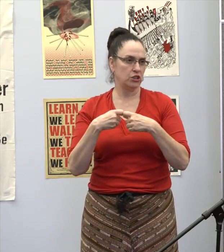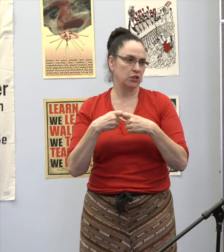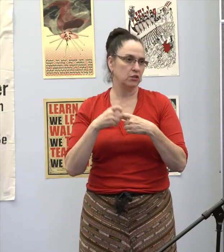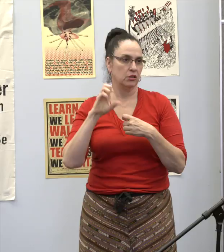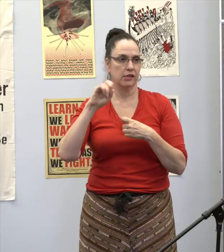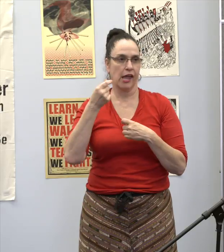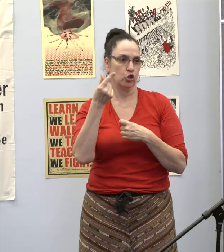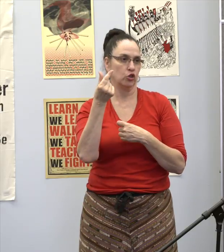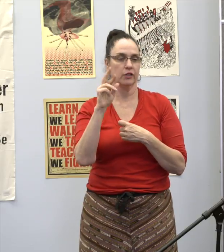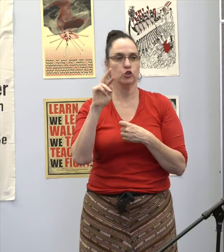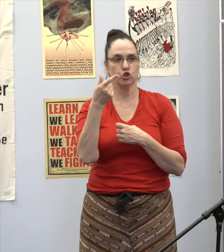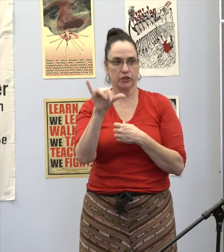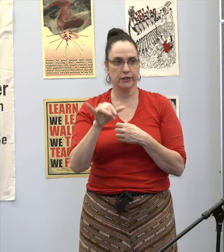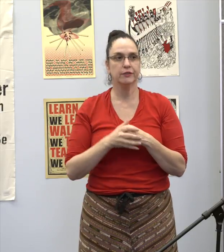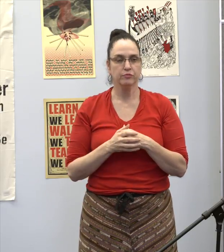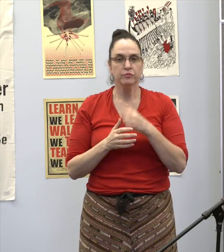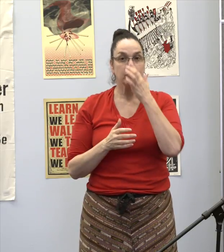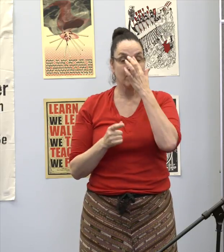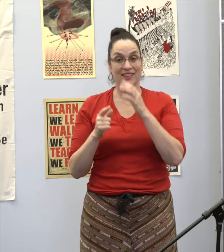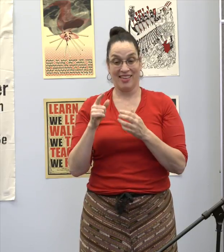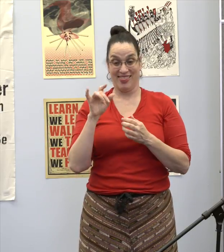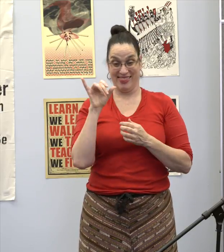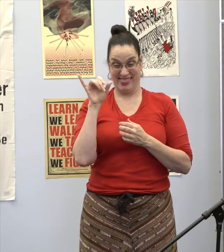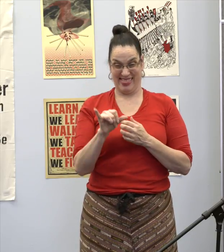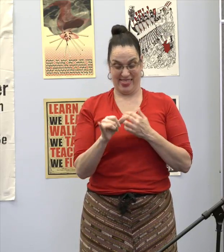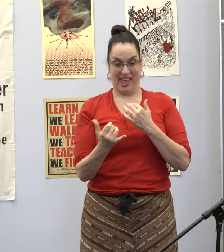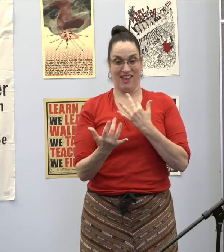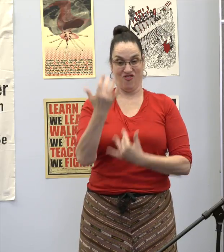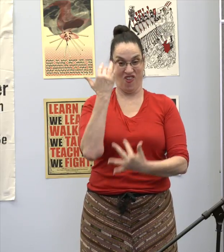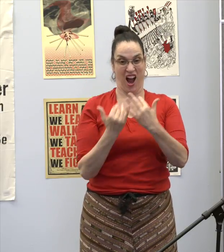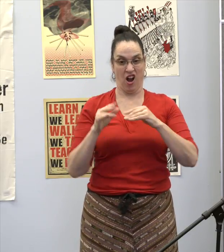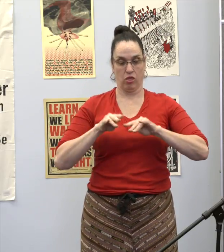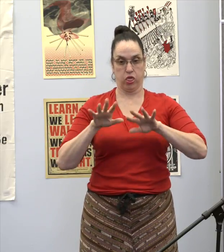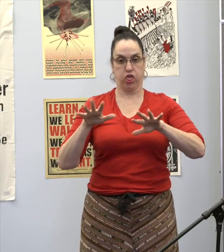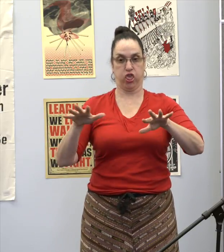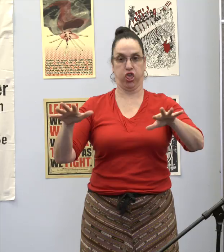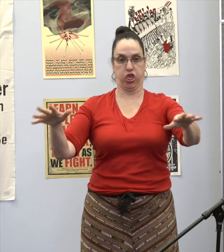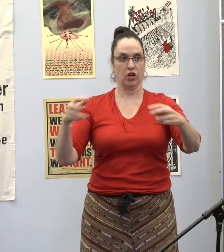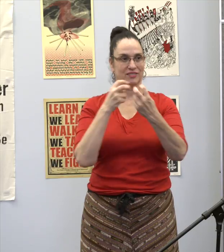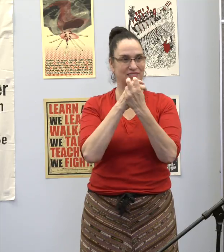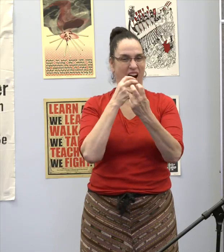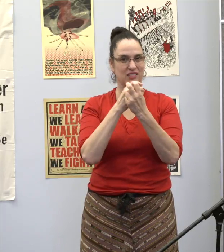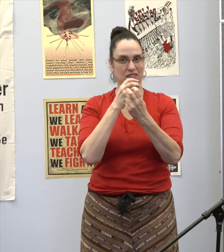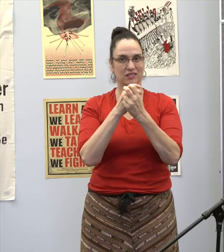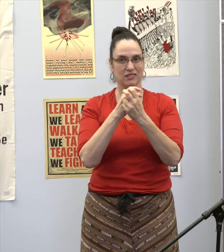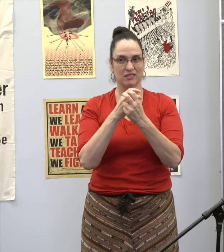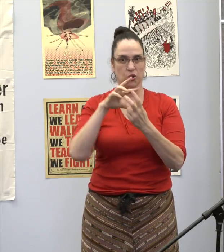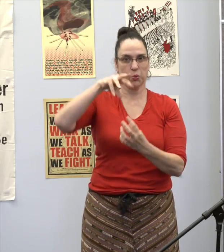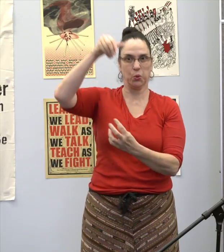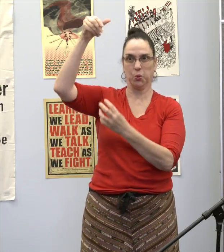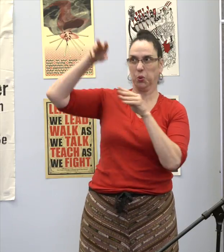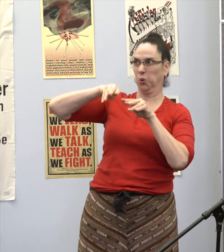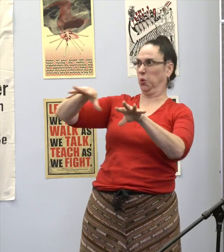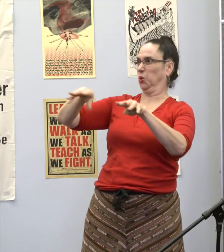a lot of toxic emissions. So the incinerator that was proposed in my neighborhood was